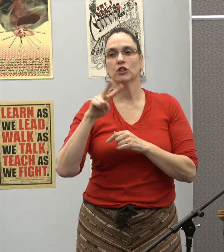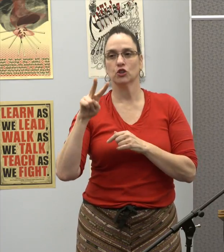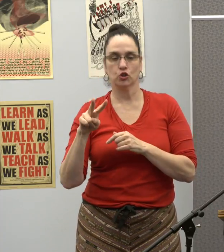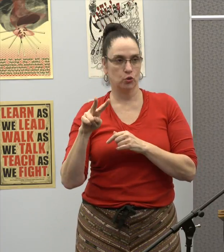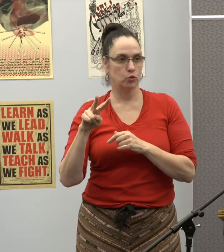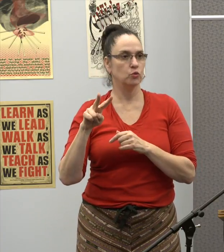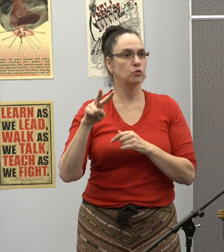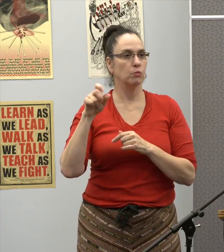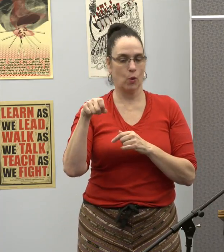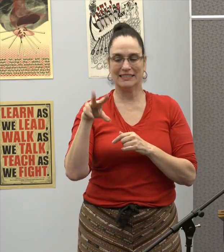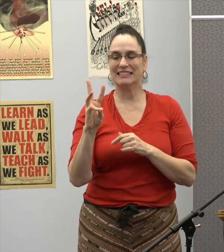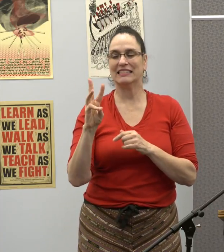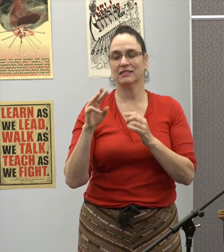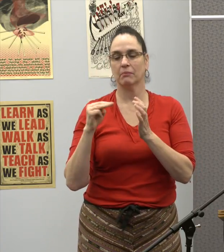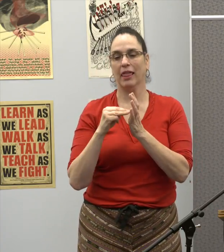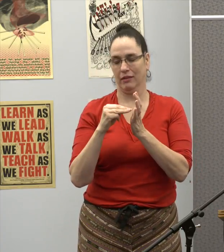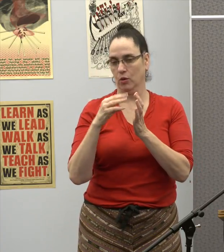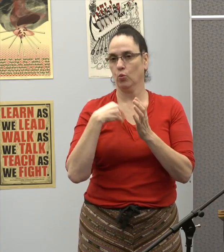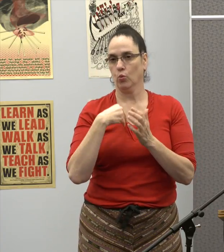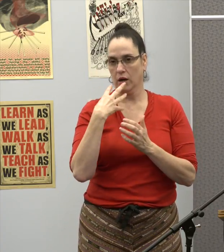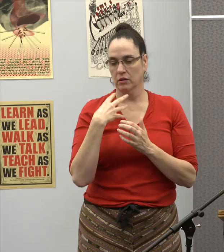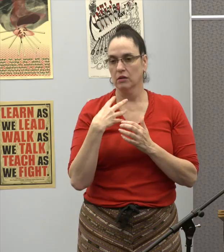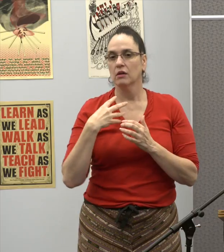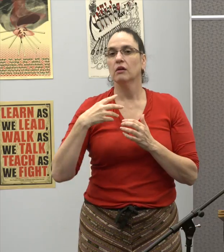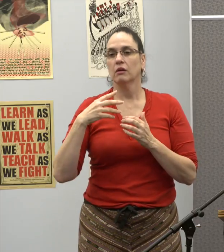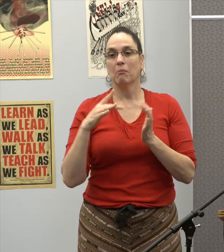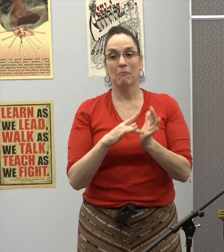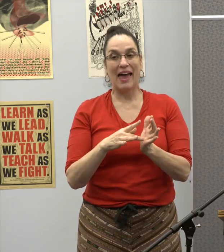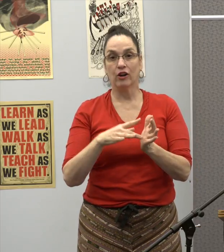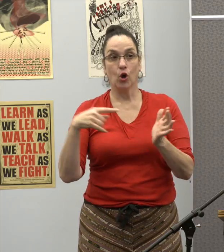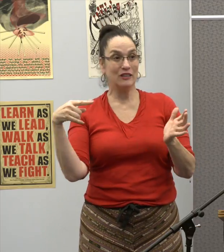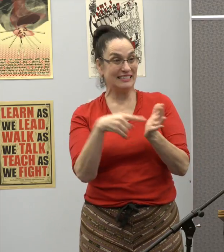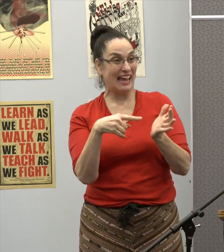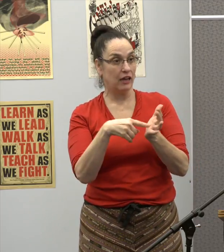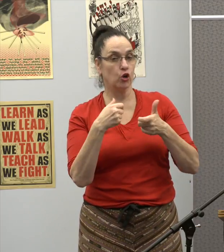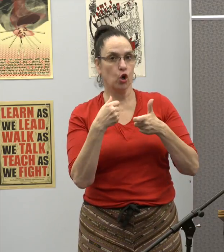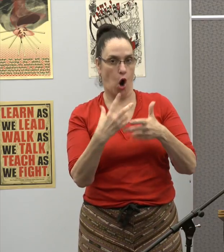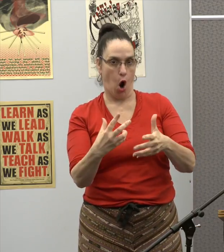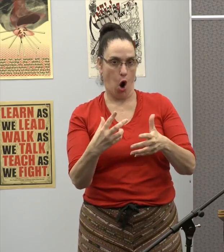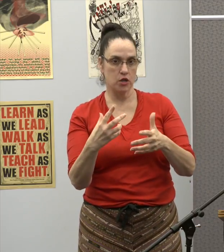Fact, medical debt is the number one cause of personal bankruptcy.